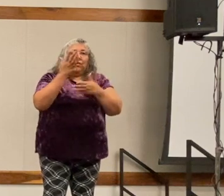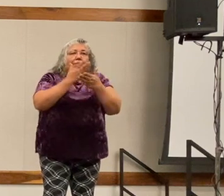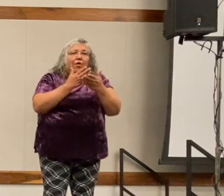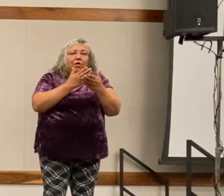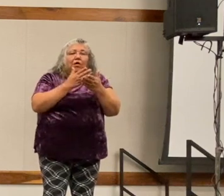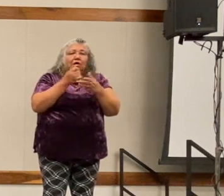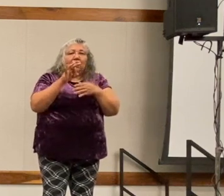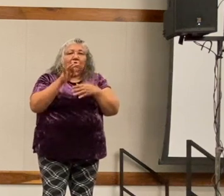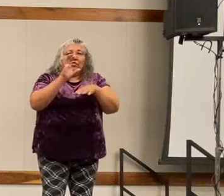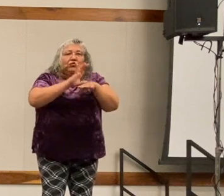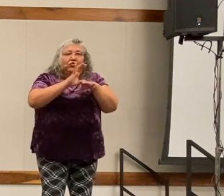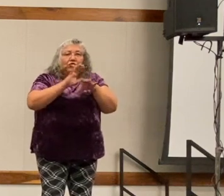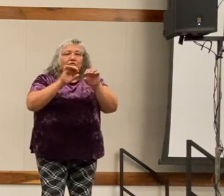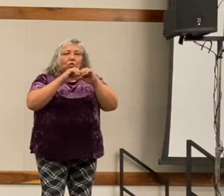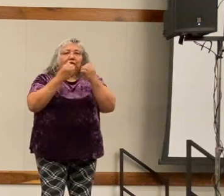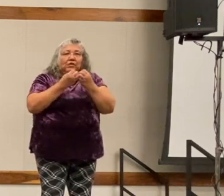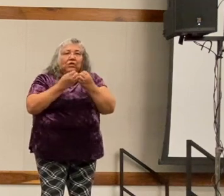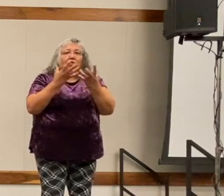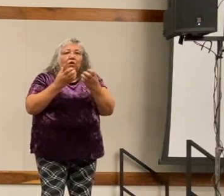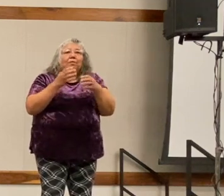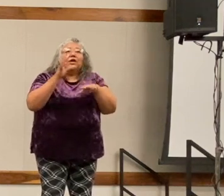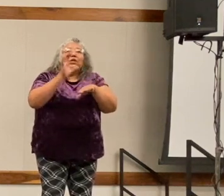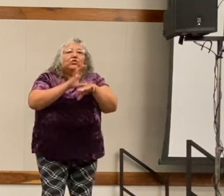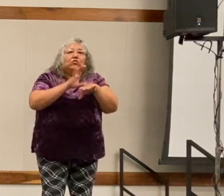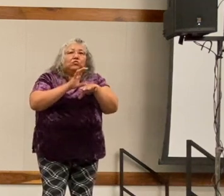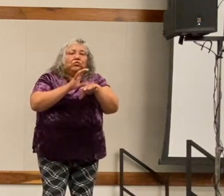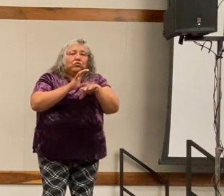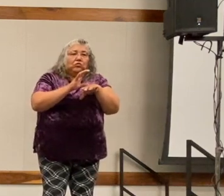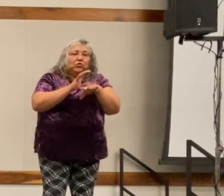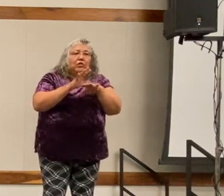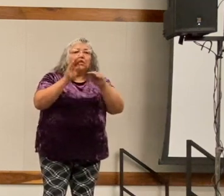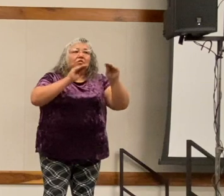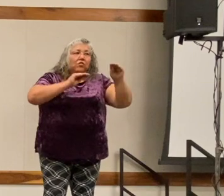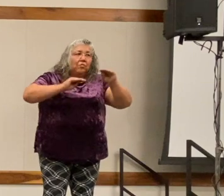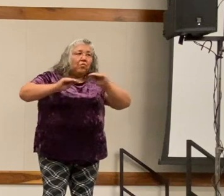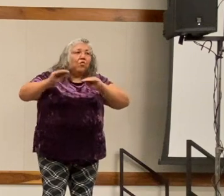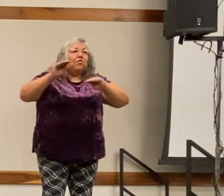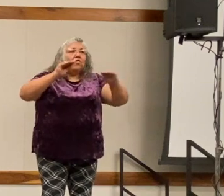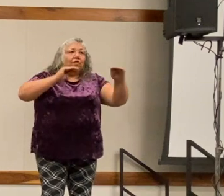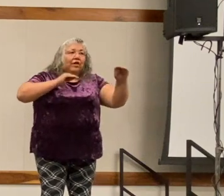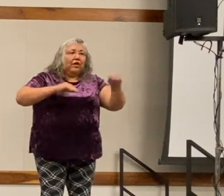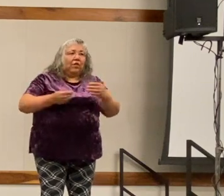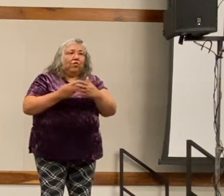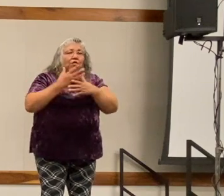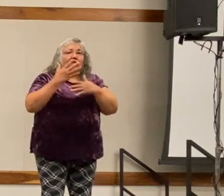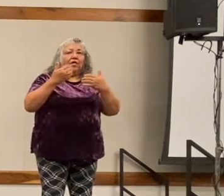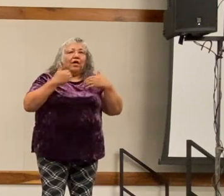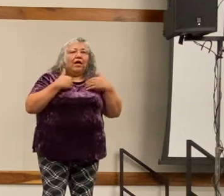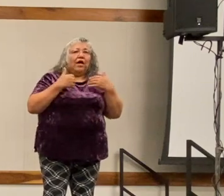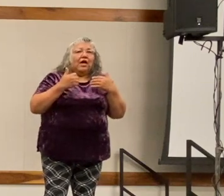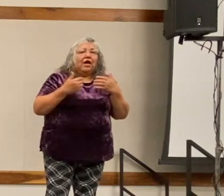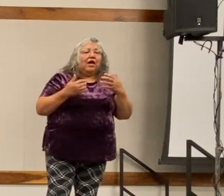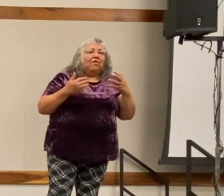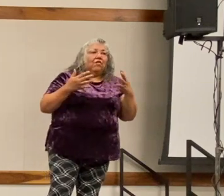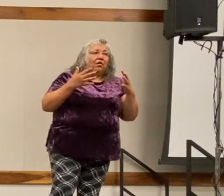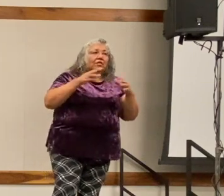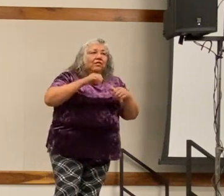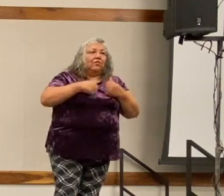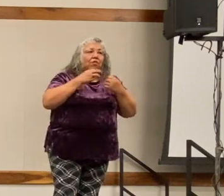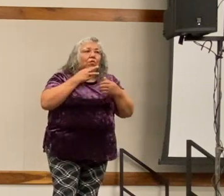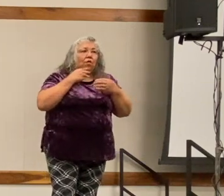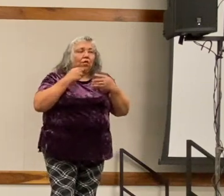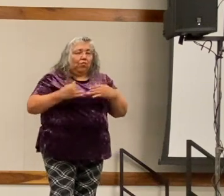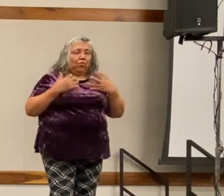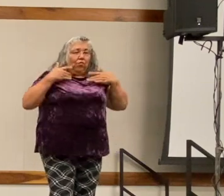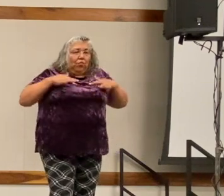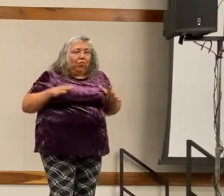church organization. You want to be a part of a church organism that is moving, that is flowing, because you got streams of living water flowing within you, and you need to